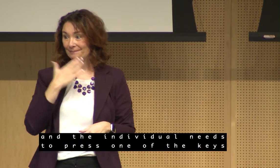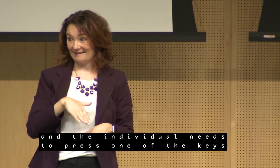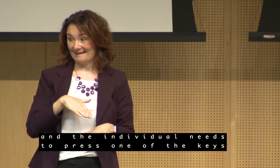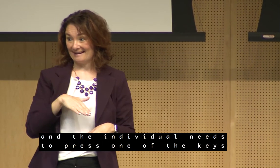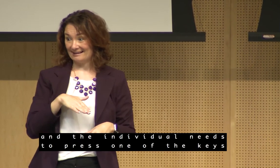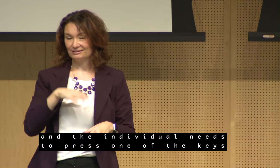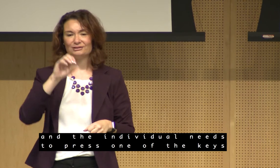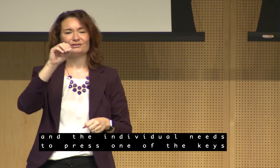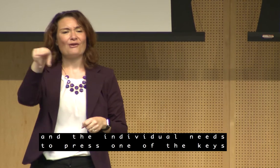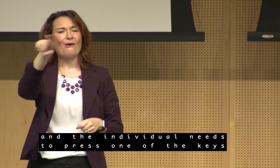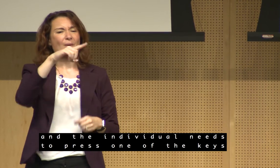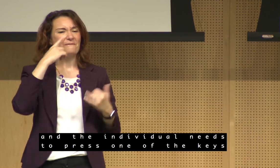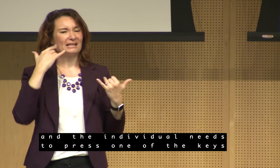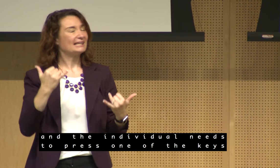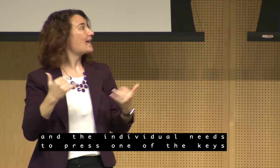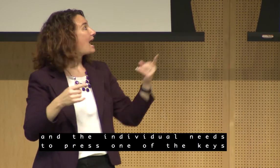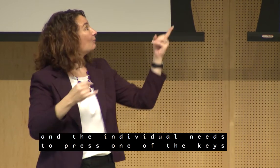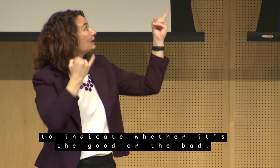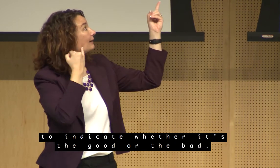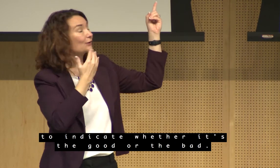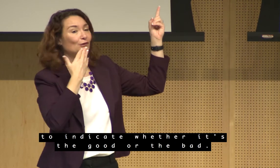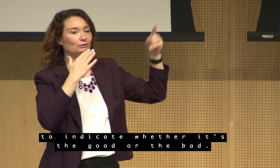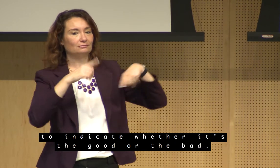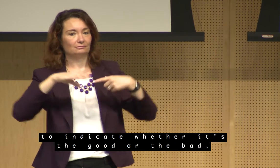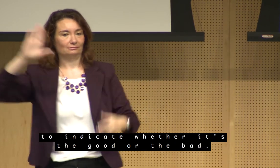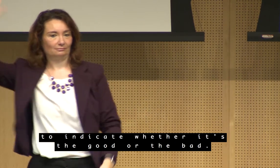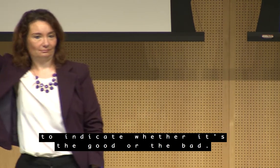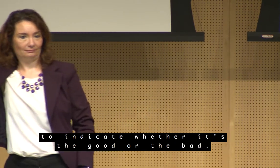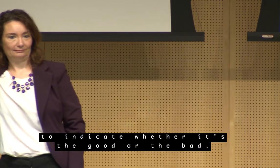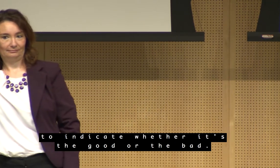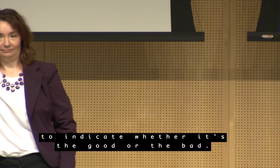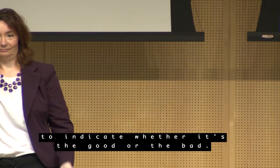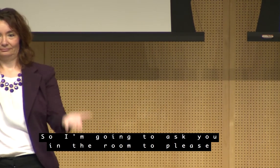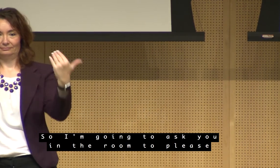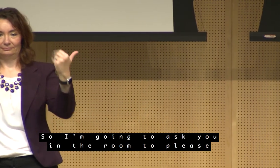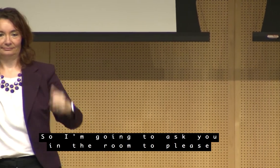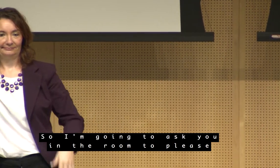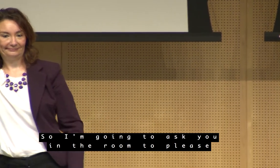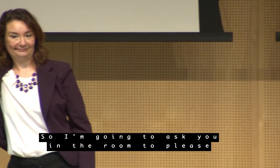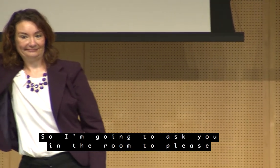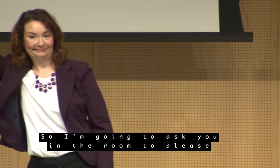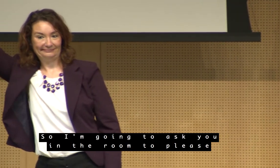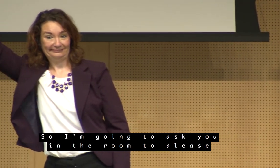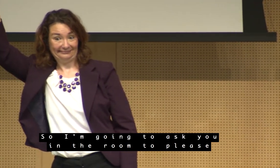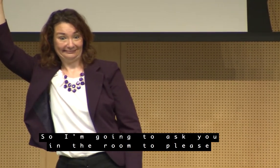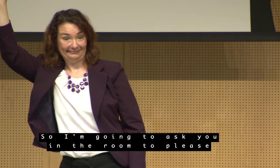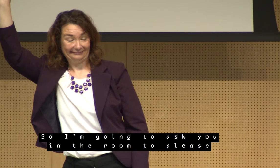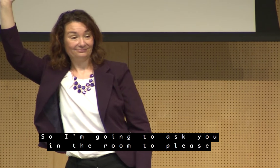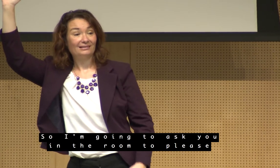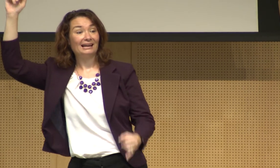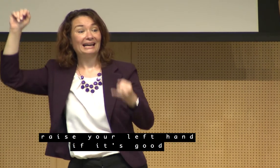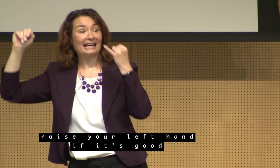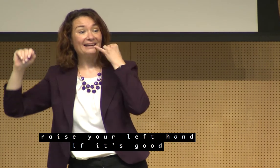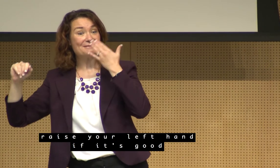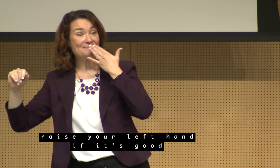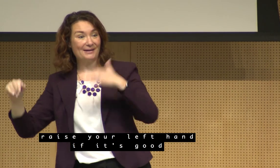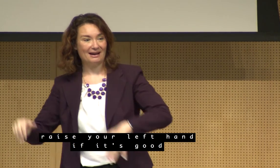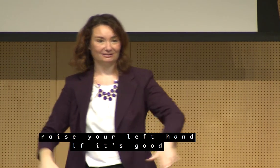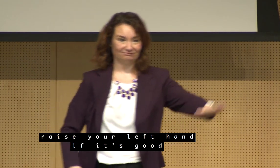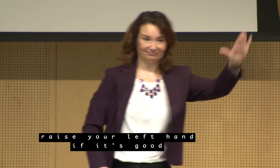press one of the keys to indicate whether it's the good or the bad. So I'm going to ask you in the room to please raise your left